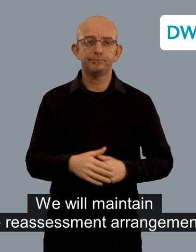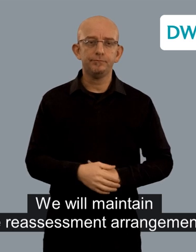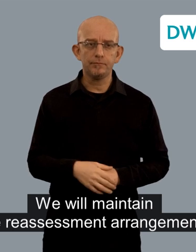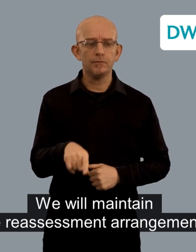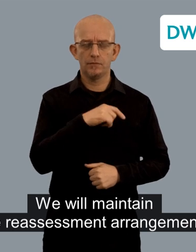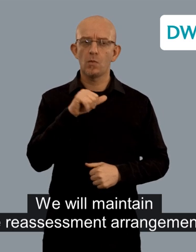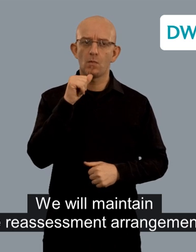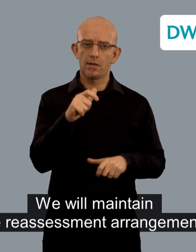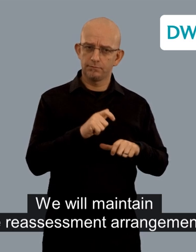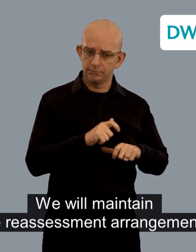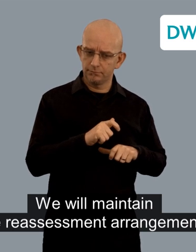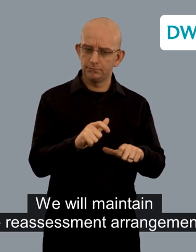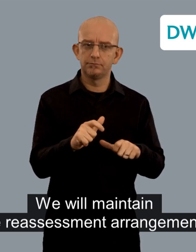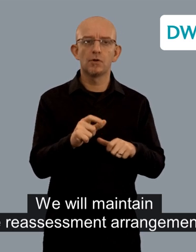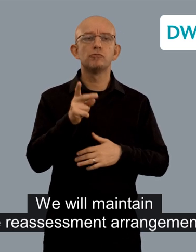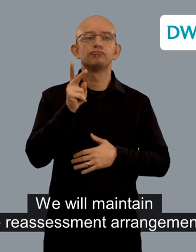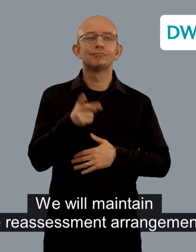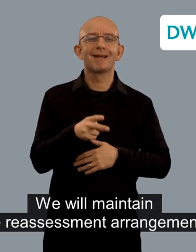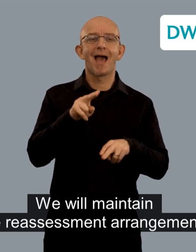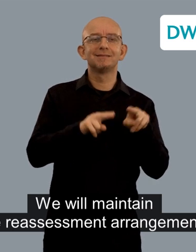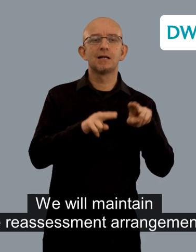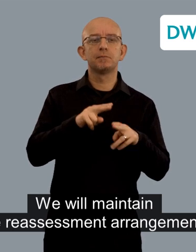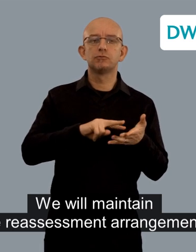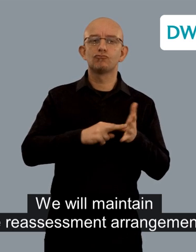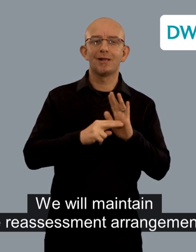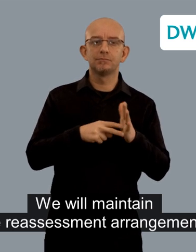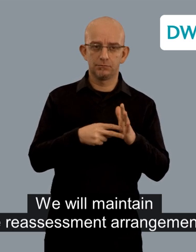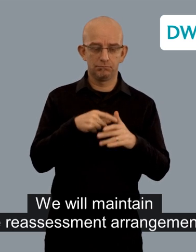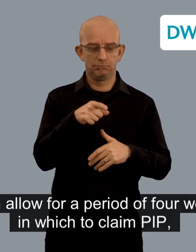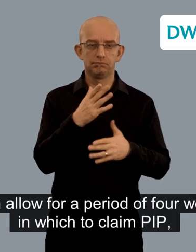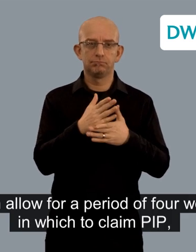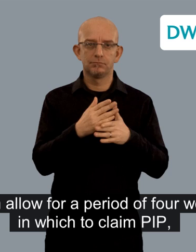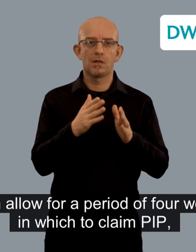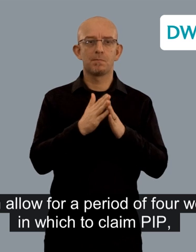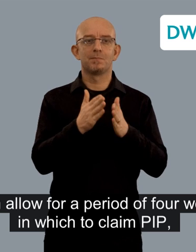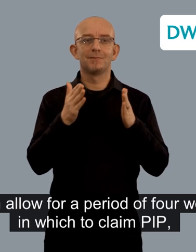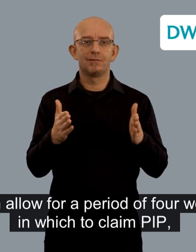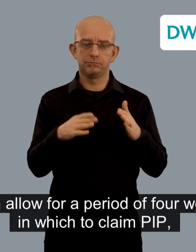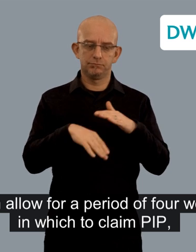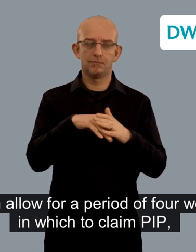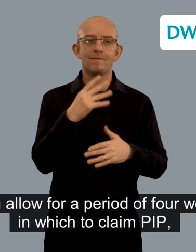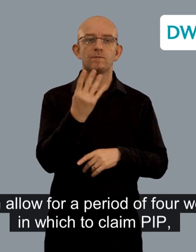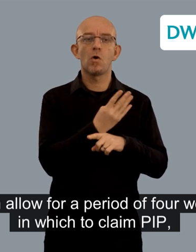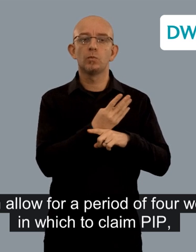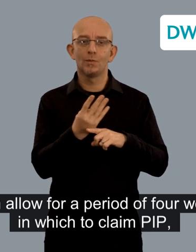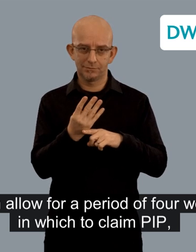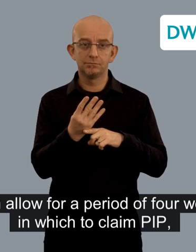We will maintain the reassessment arrangements which allow for a period of 4 weeks in which to